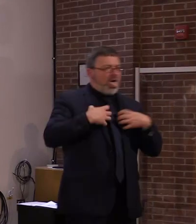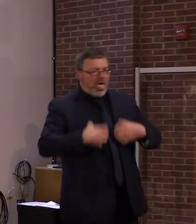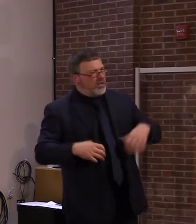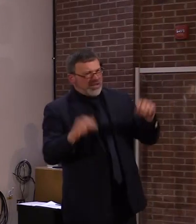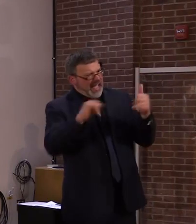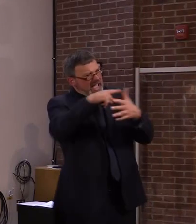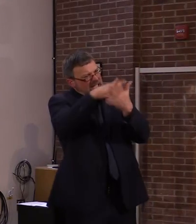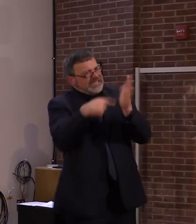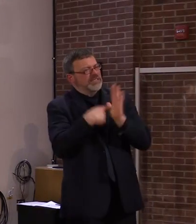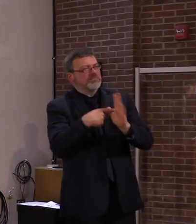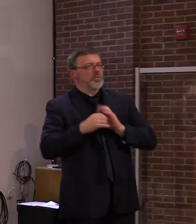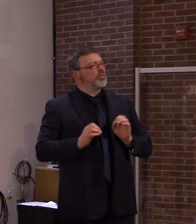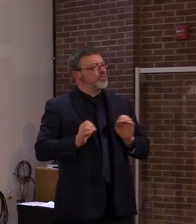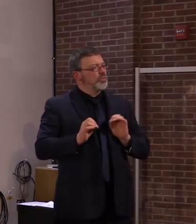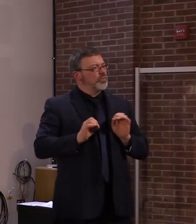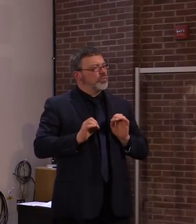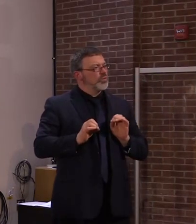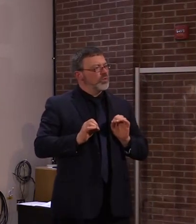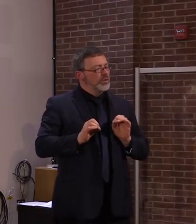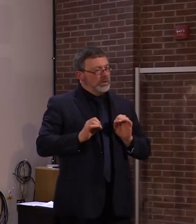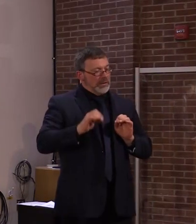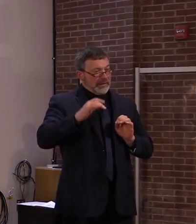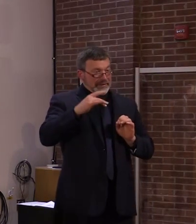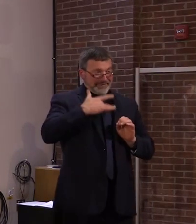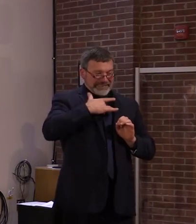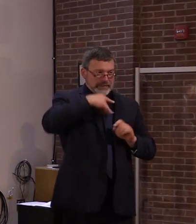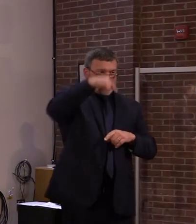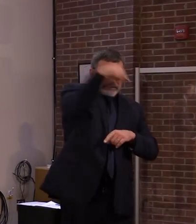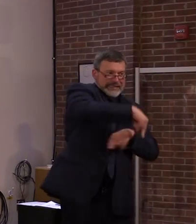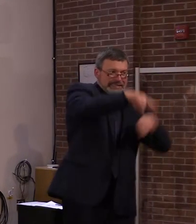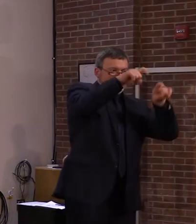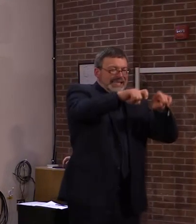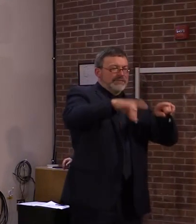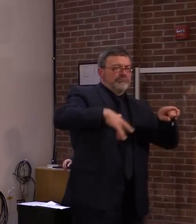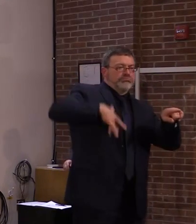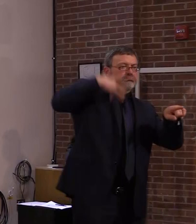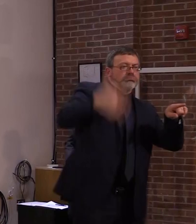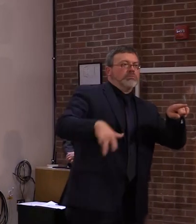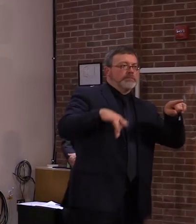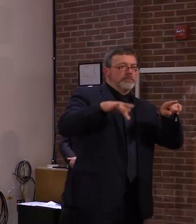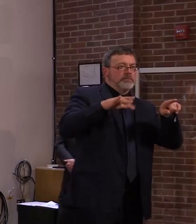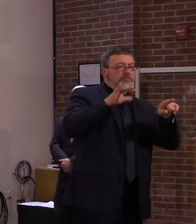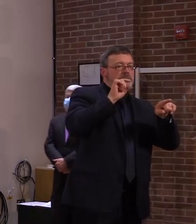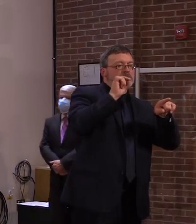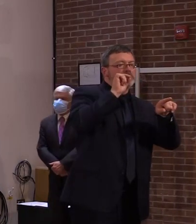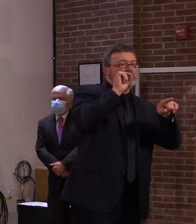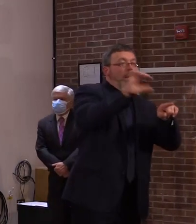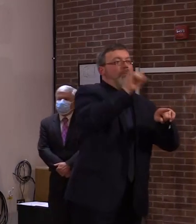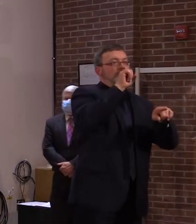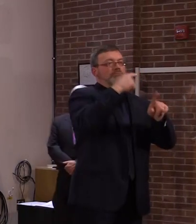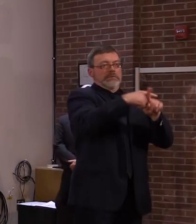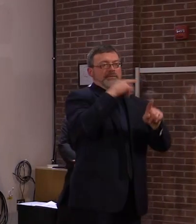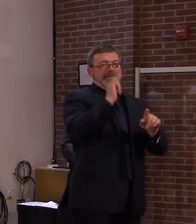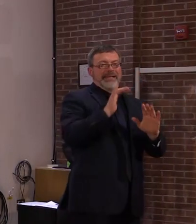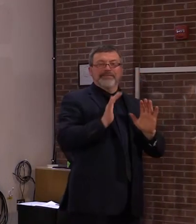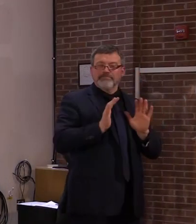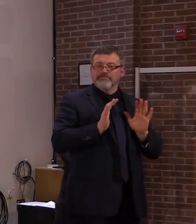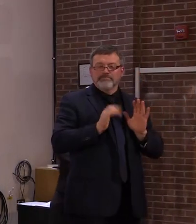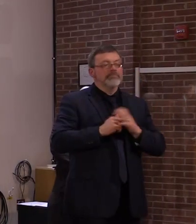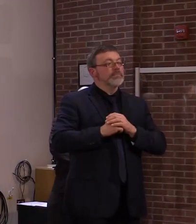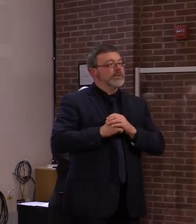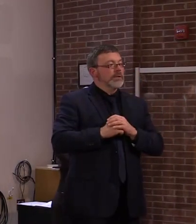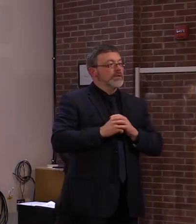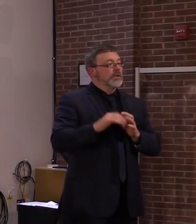cases. And even a vaccinated person who has the coronavirus in